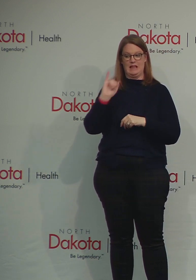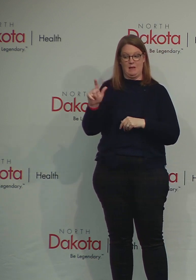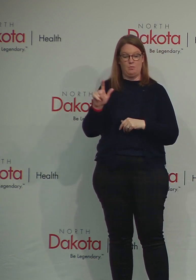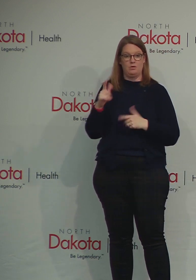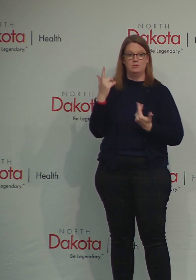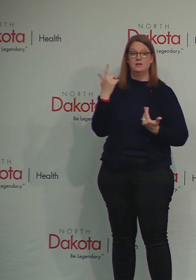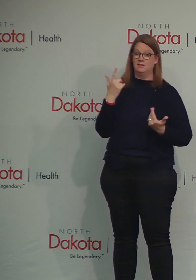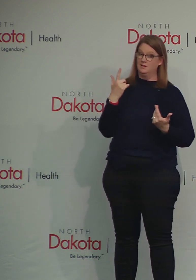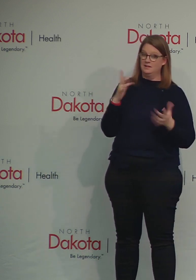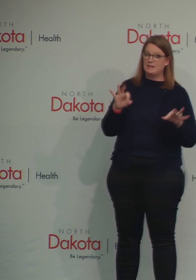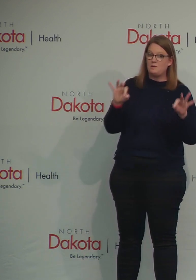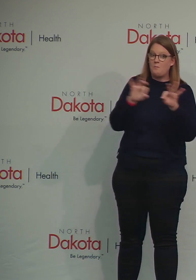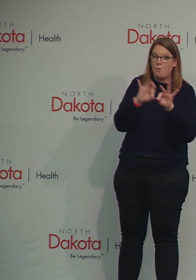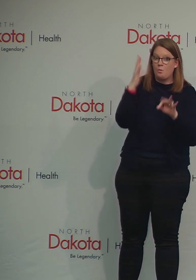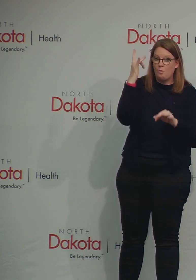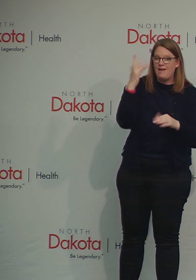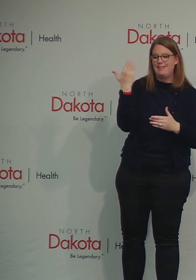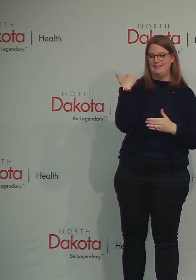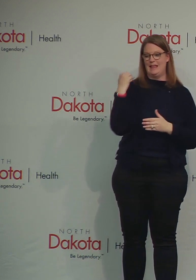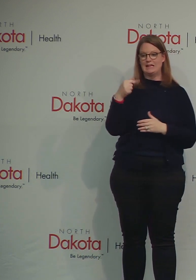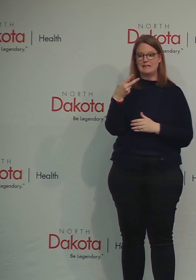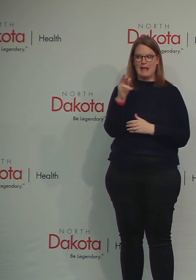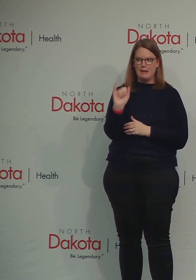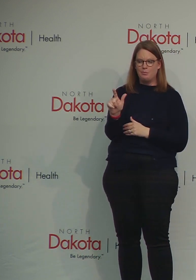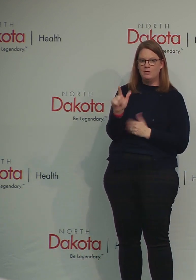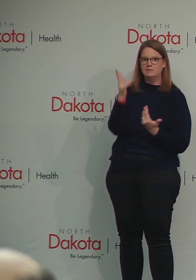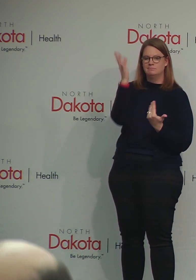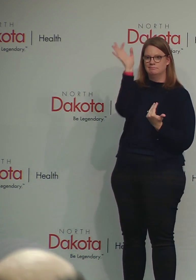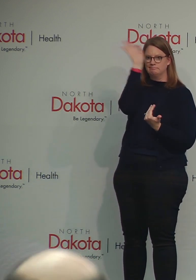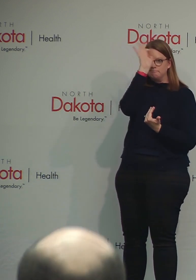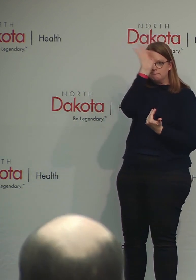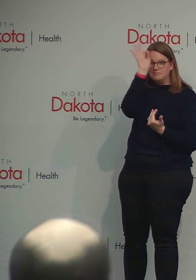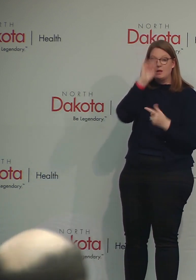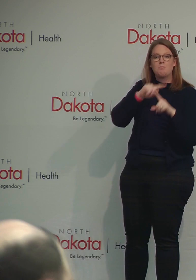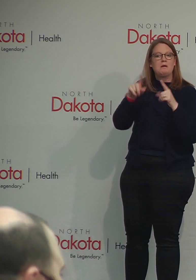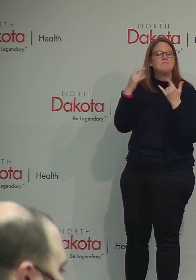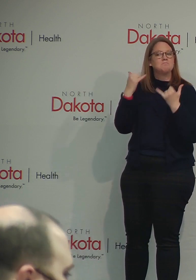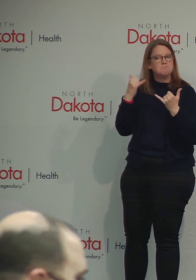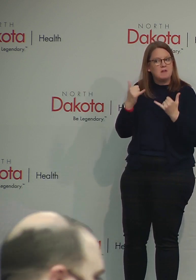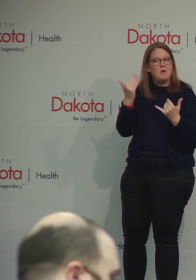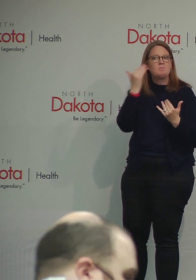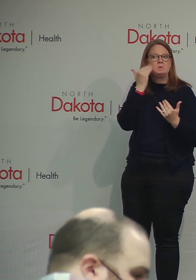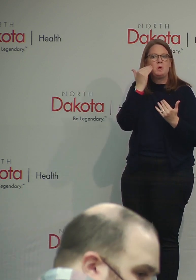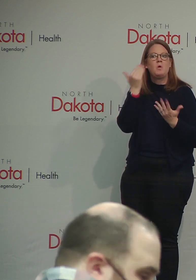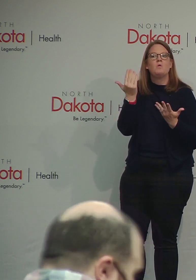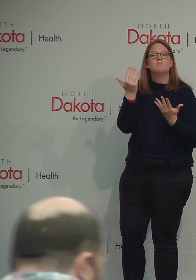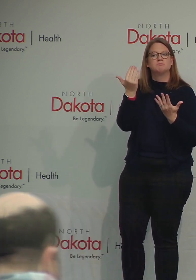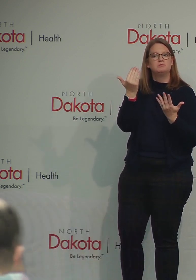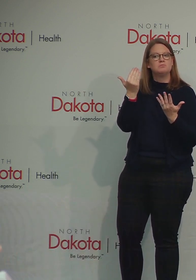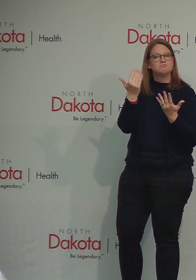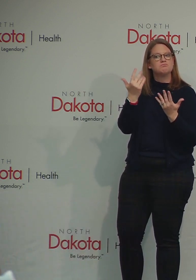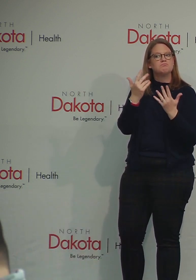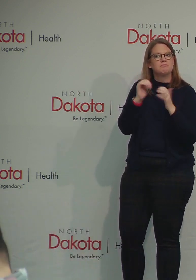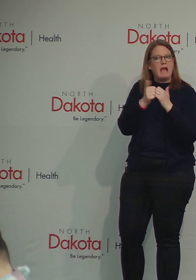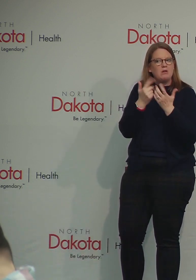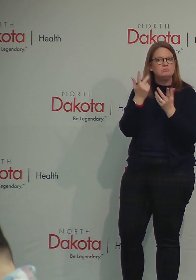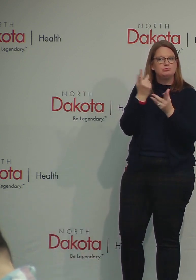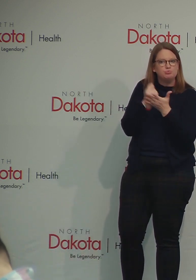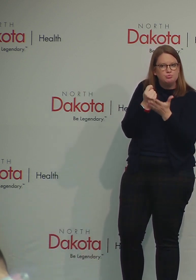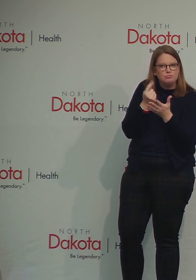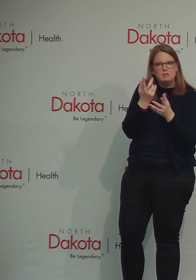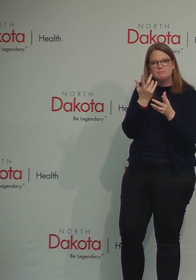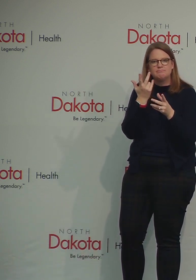last April we knew very little about this disease. Now we've got therapeutics, we've got new approaches, and the